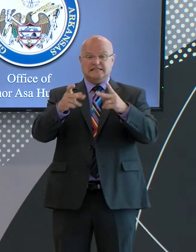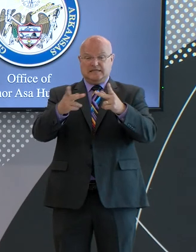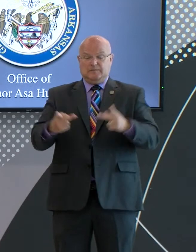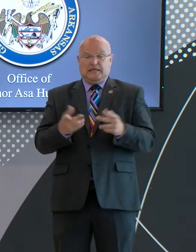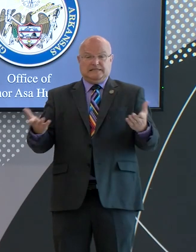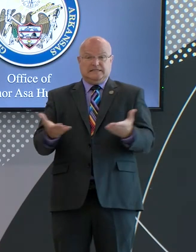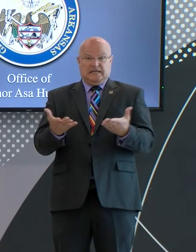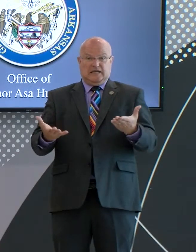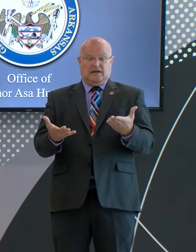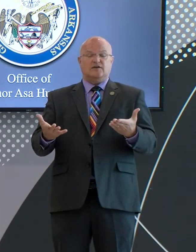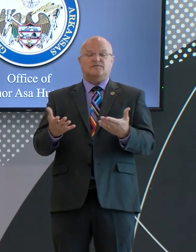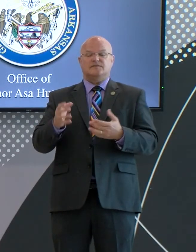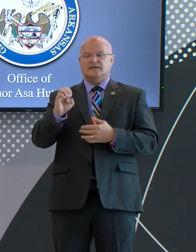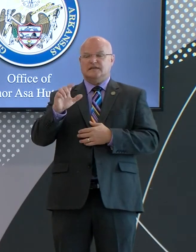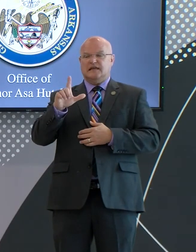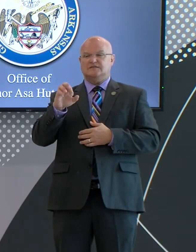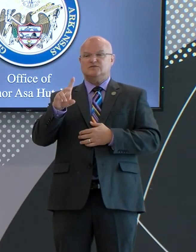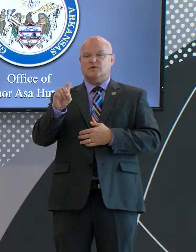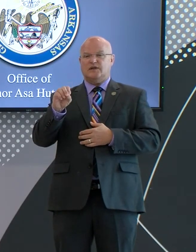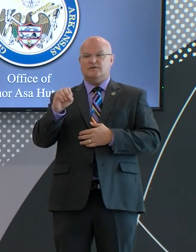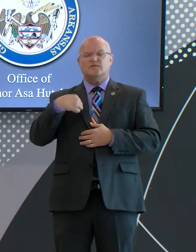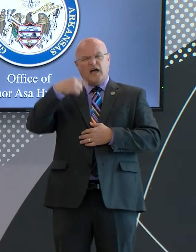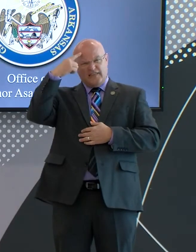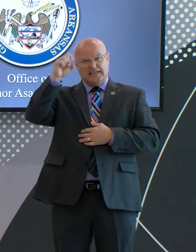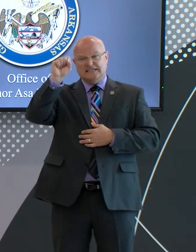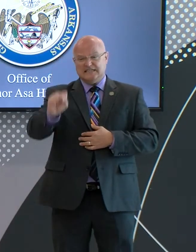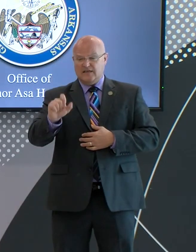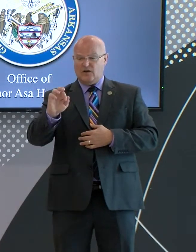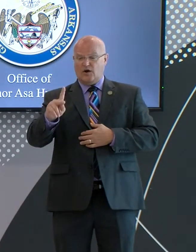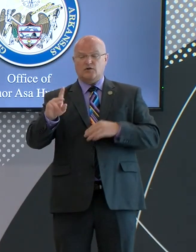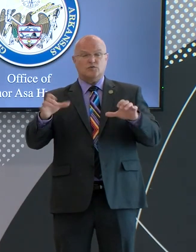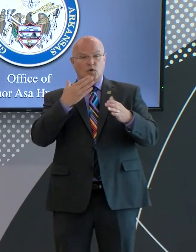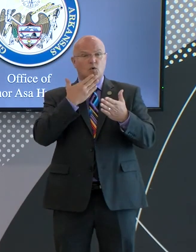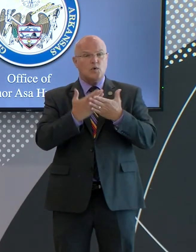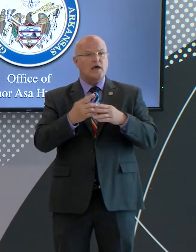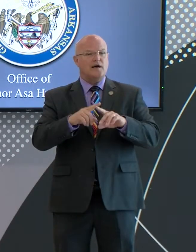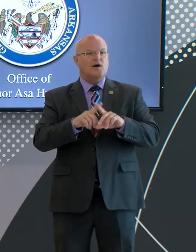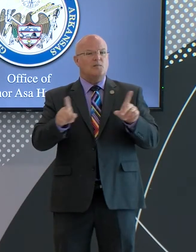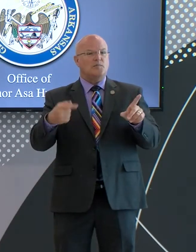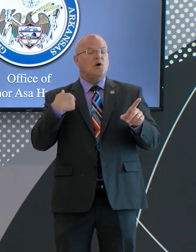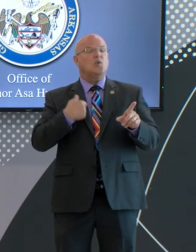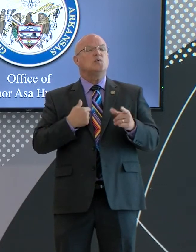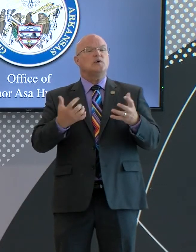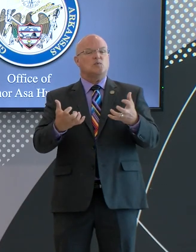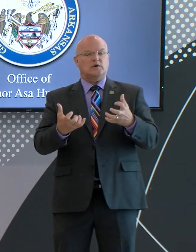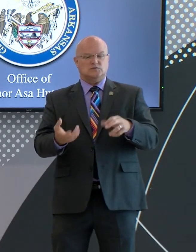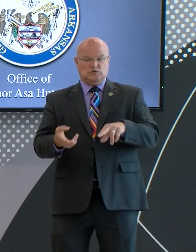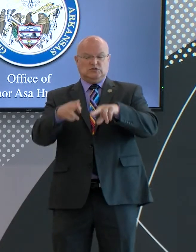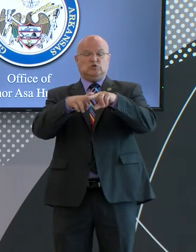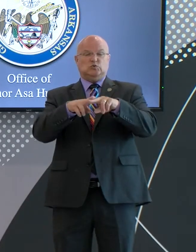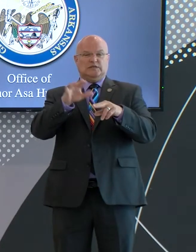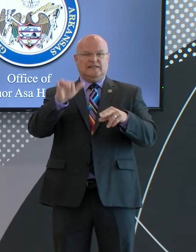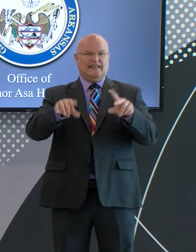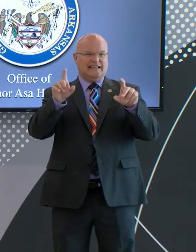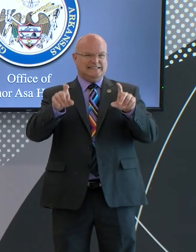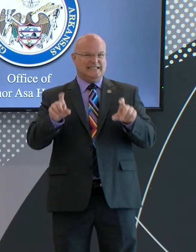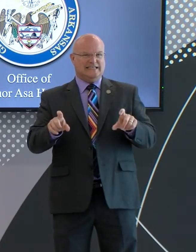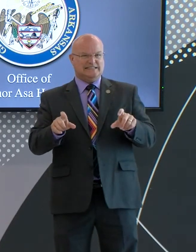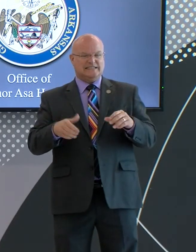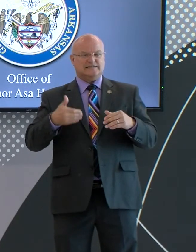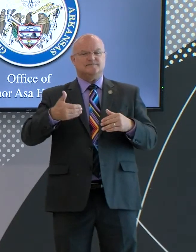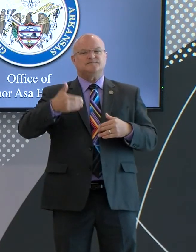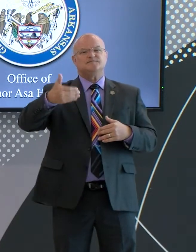site here. So I think South Arkansas is doing well, but we do want to increase that testing